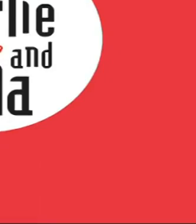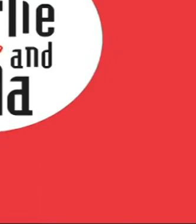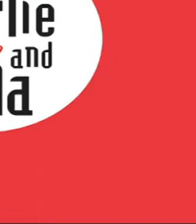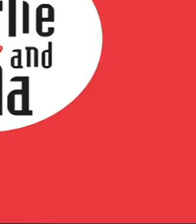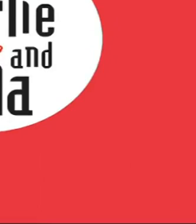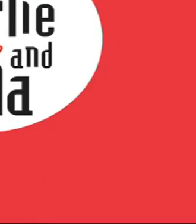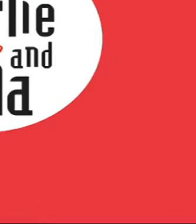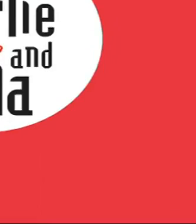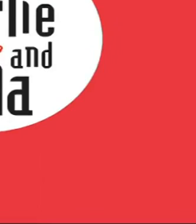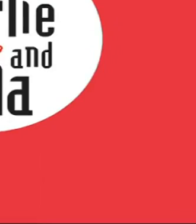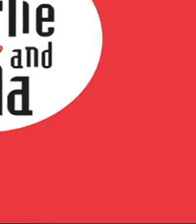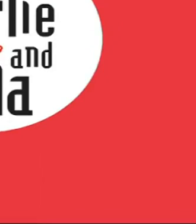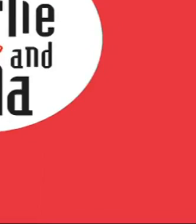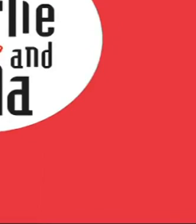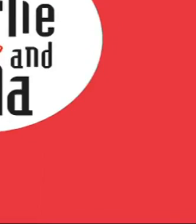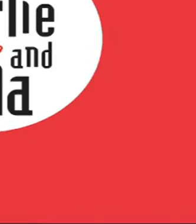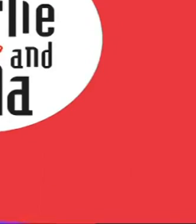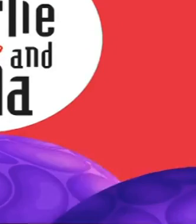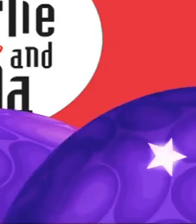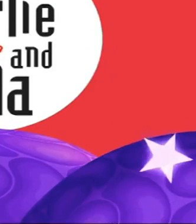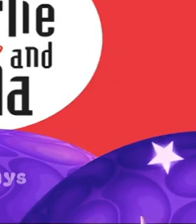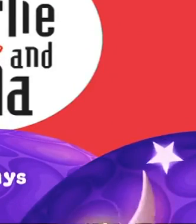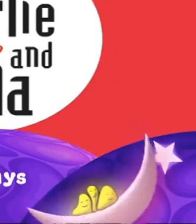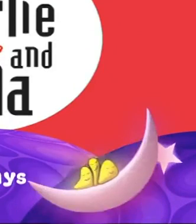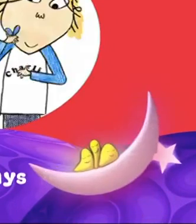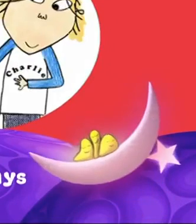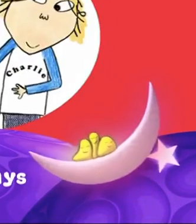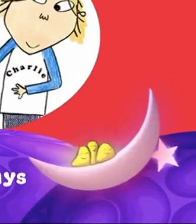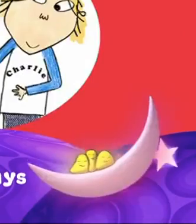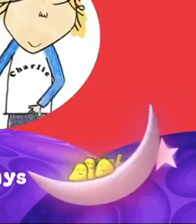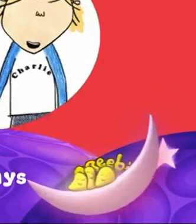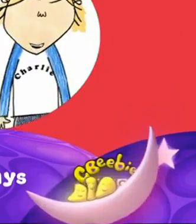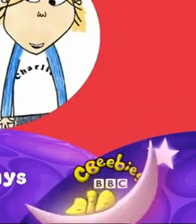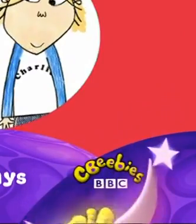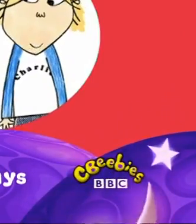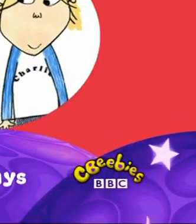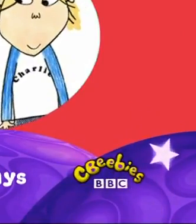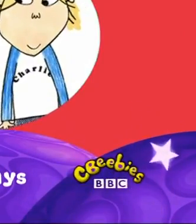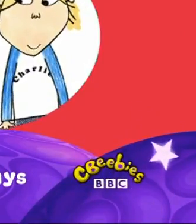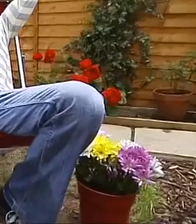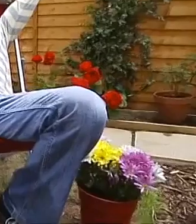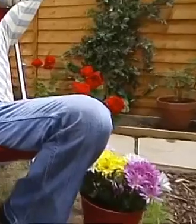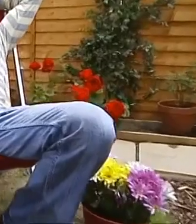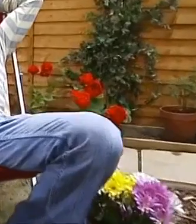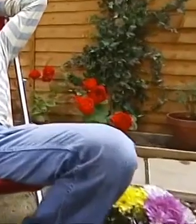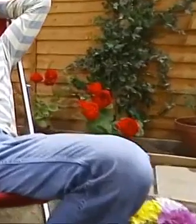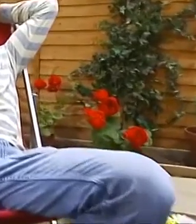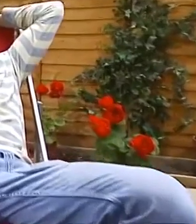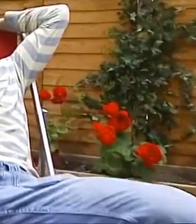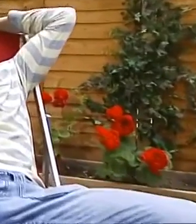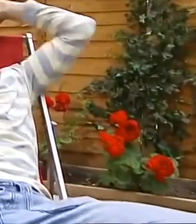favourite episodes of Charlie and Lola, weekdays at 6:15 on cbeebies.